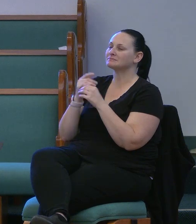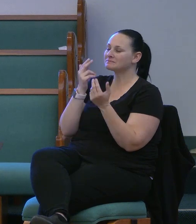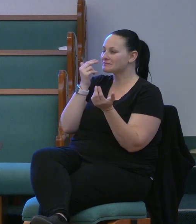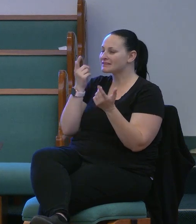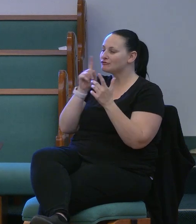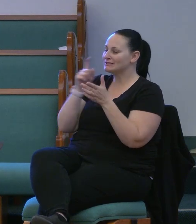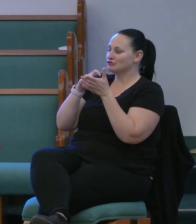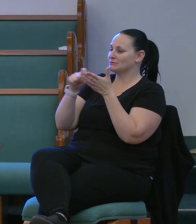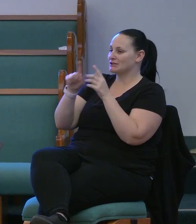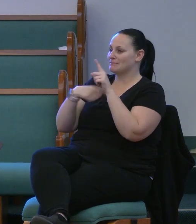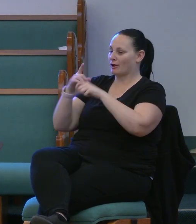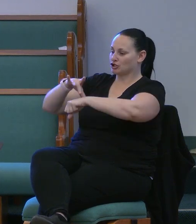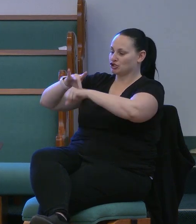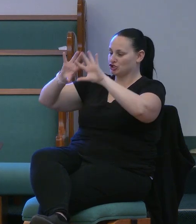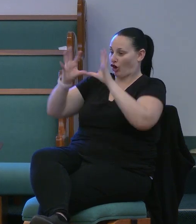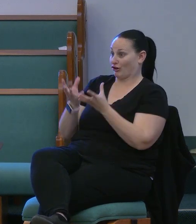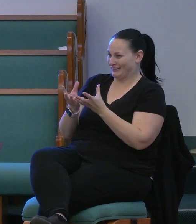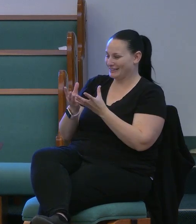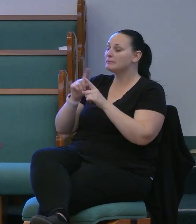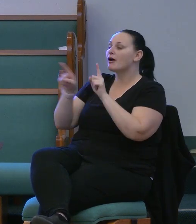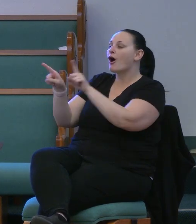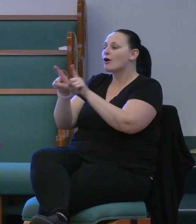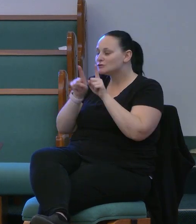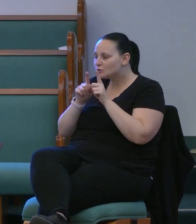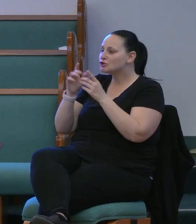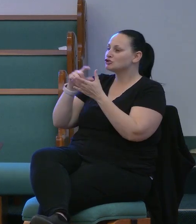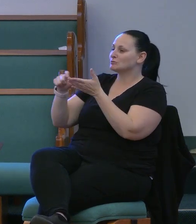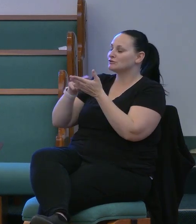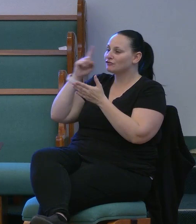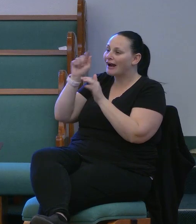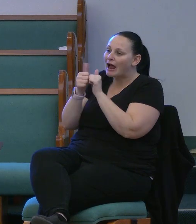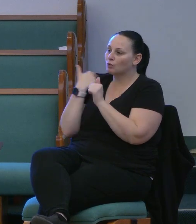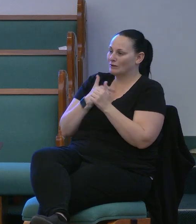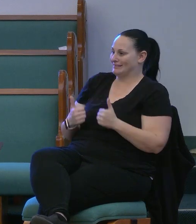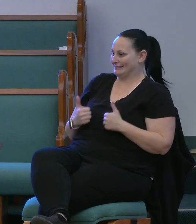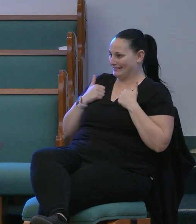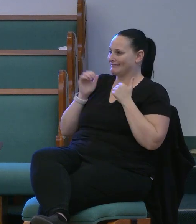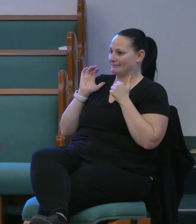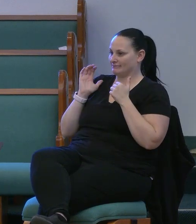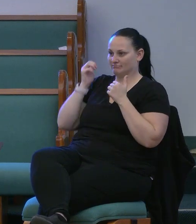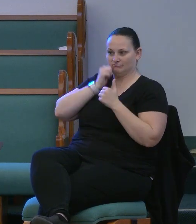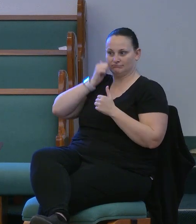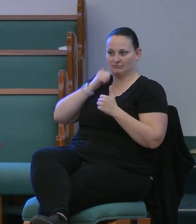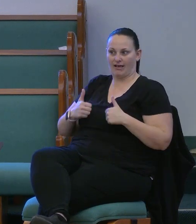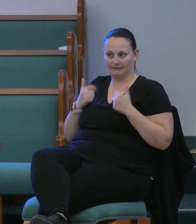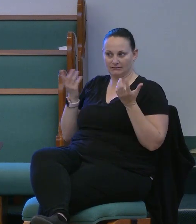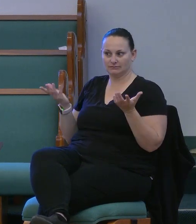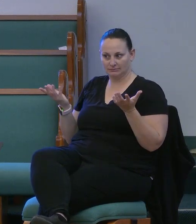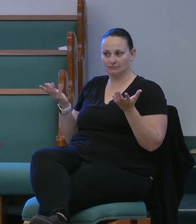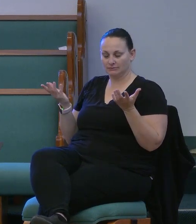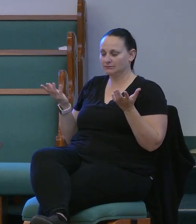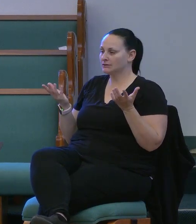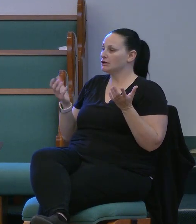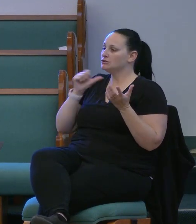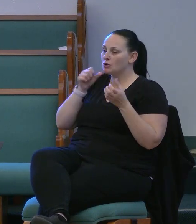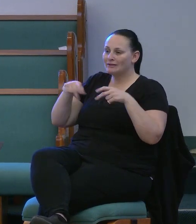It's a scripture of geography, but it's also a scripture of how we live our life. Do not